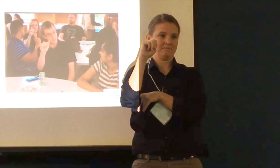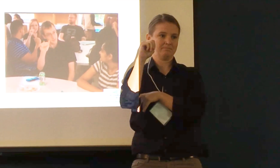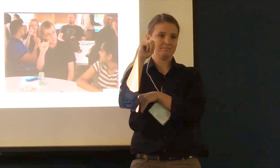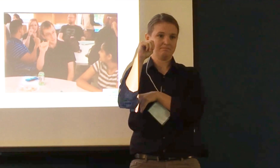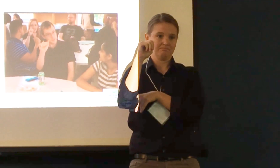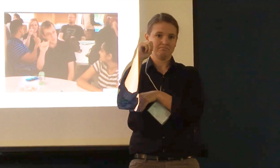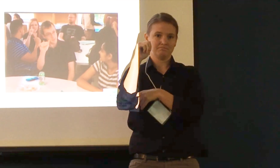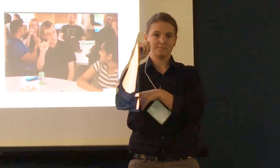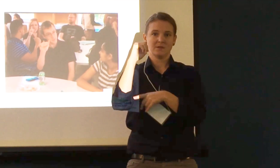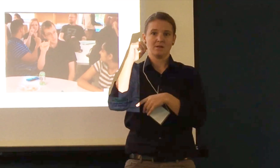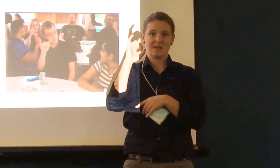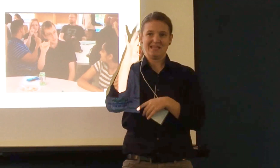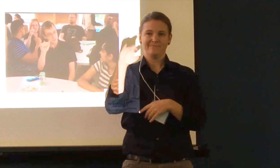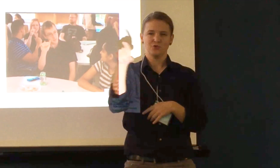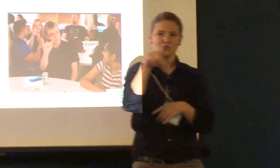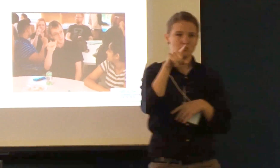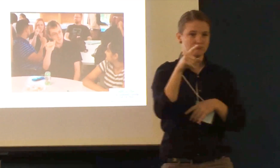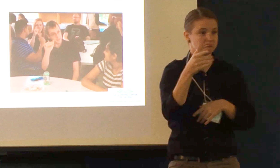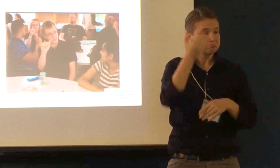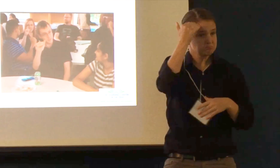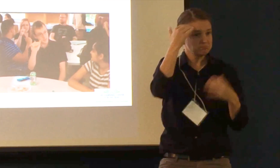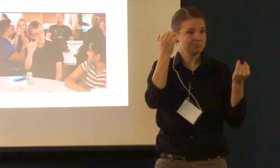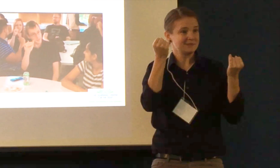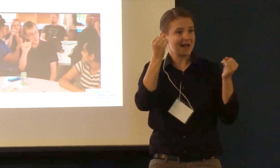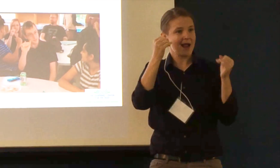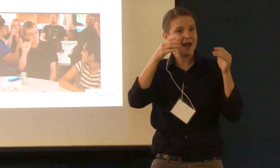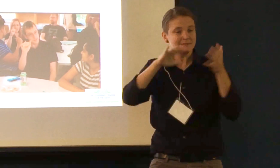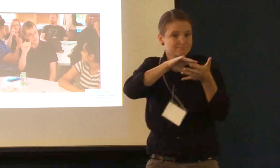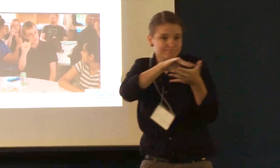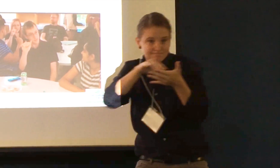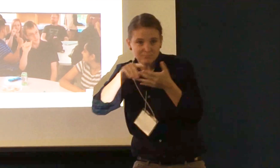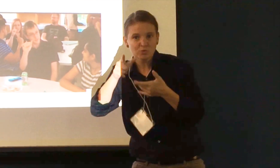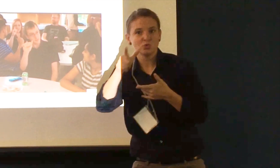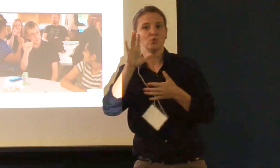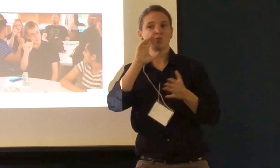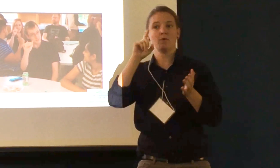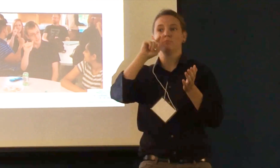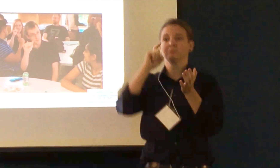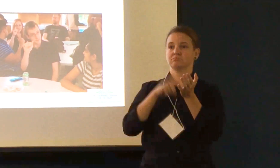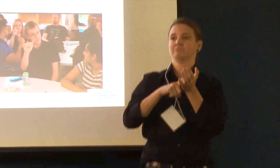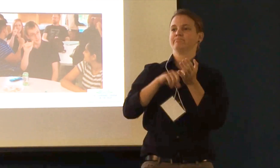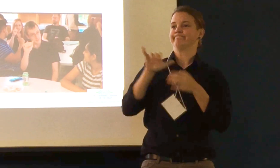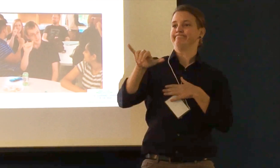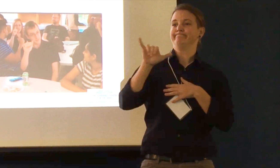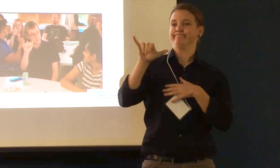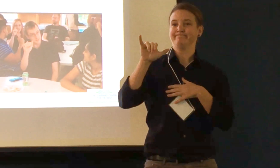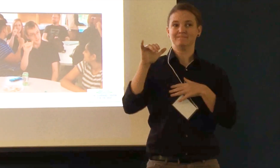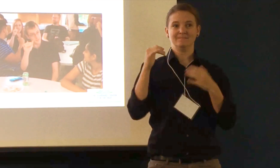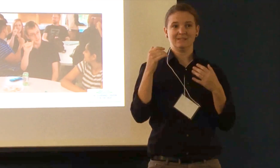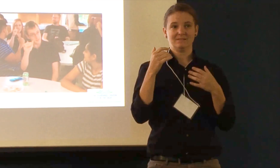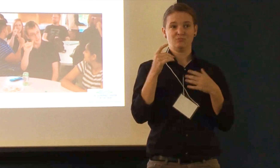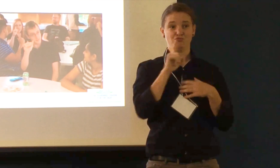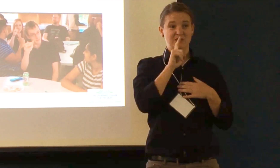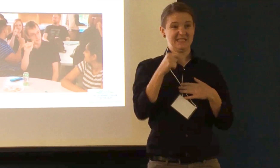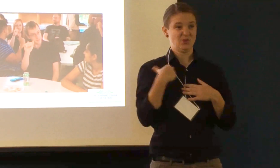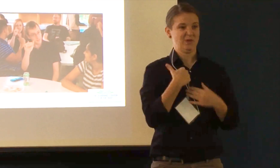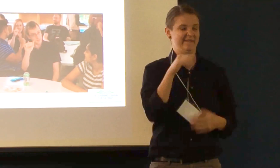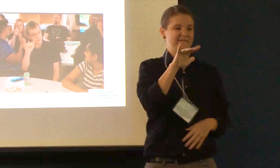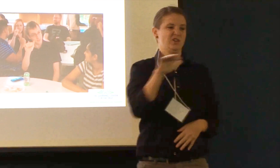to get one another's attention. The other piece of the language and culture component is the domain-specific vocabulary that we